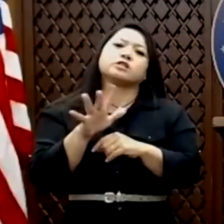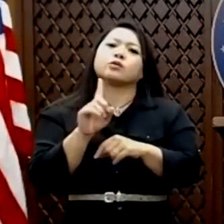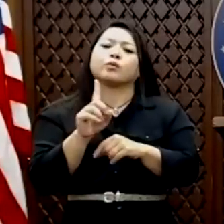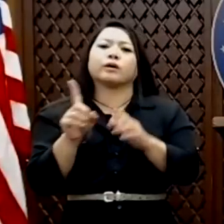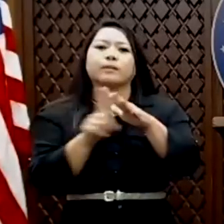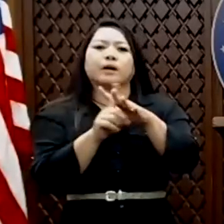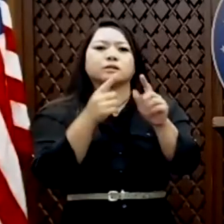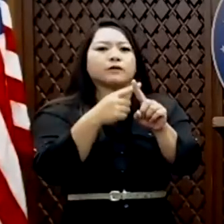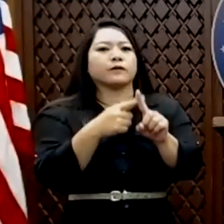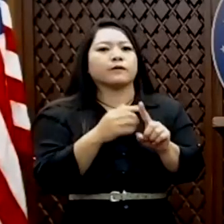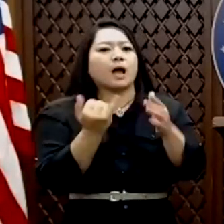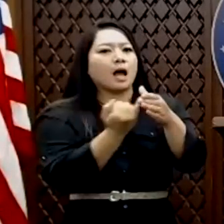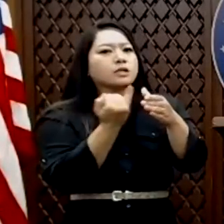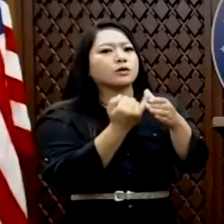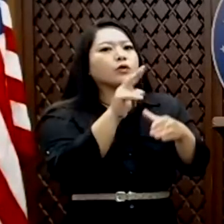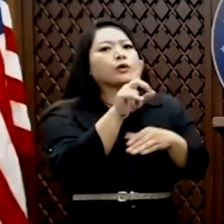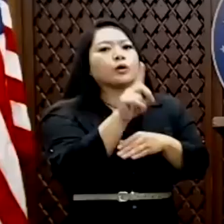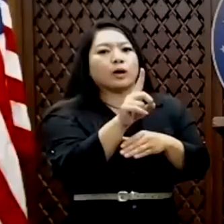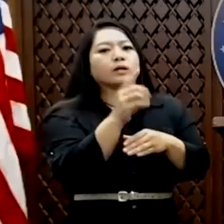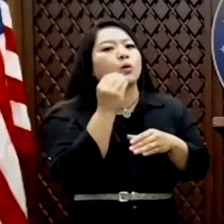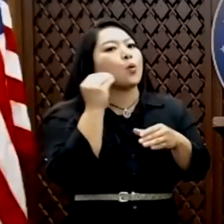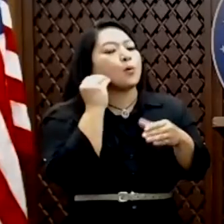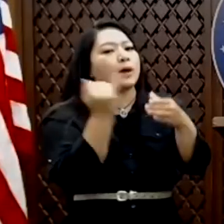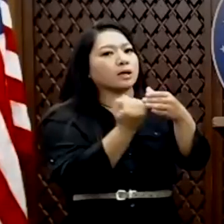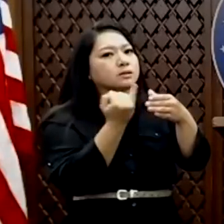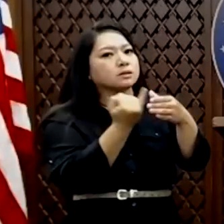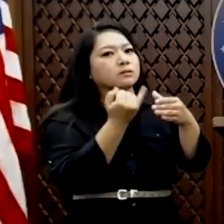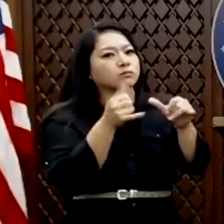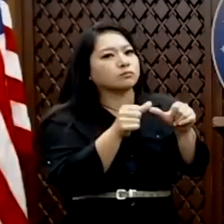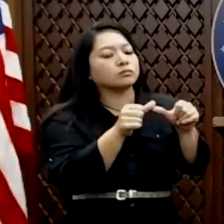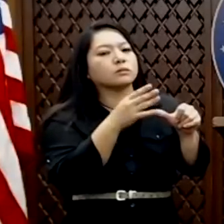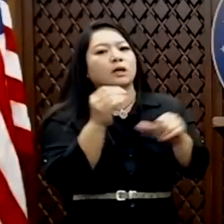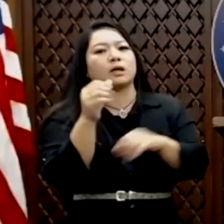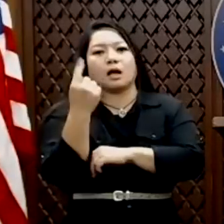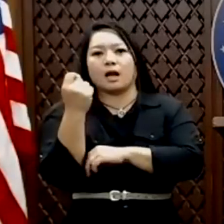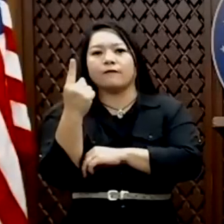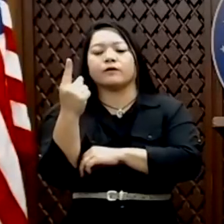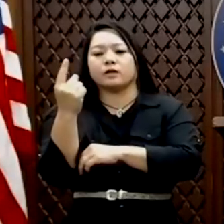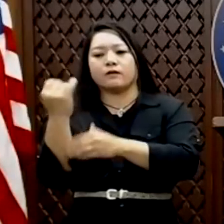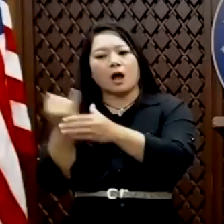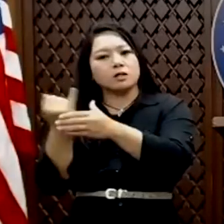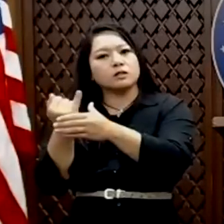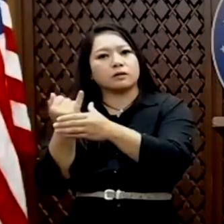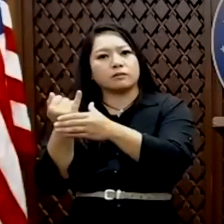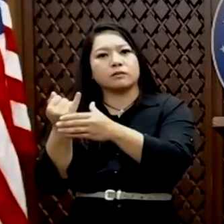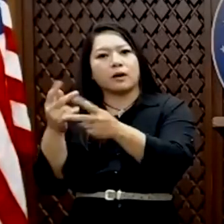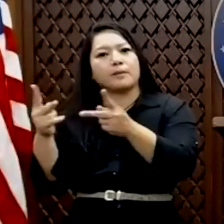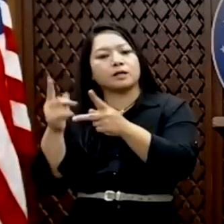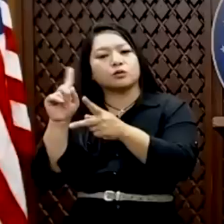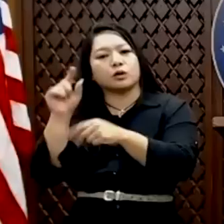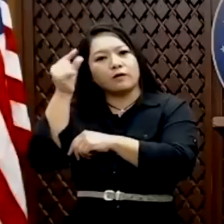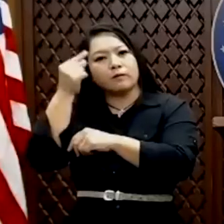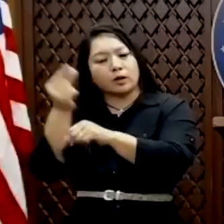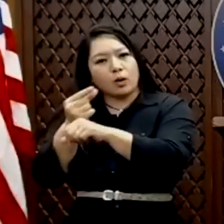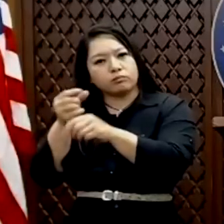terms of isolation, 31 are currently in home isolation, 11 are in the isolation site with the government of Guam